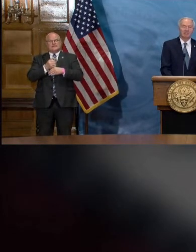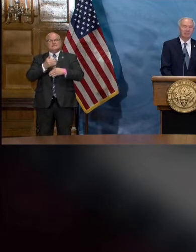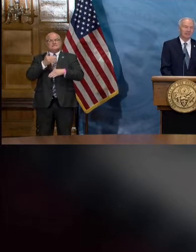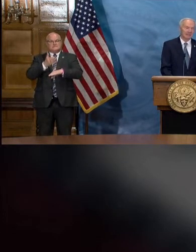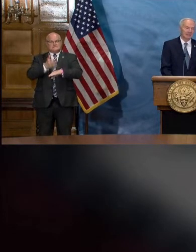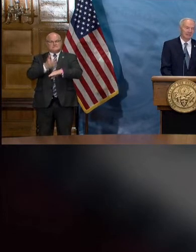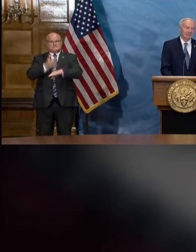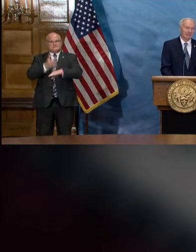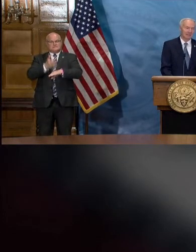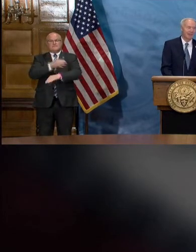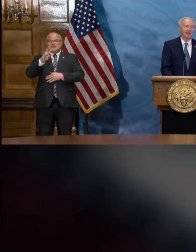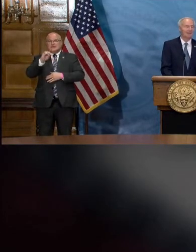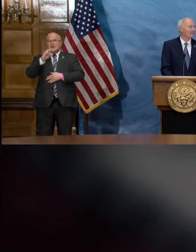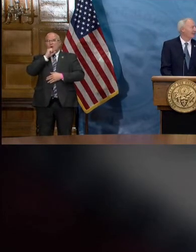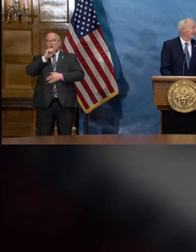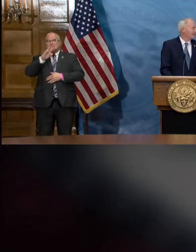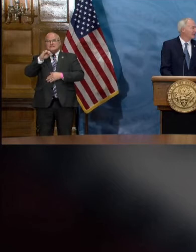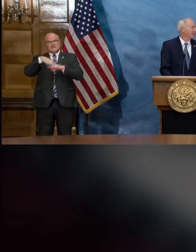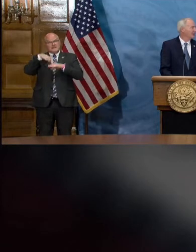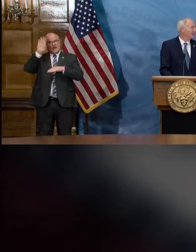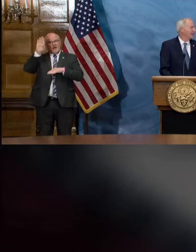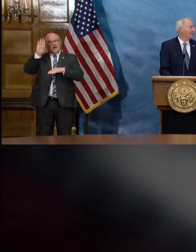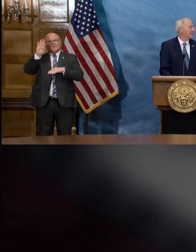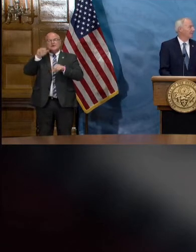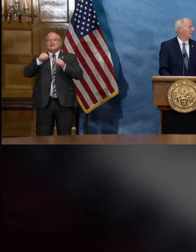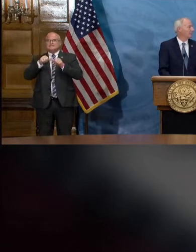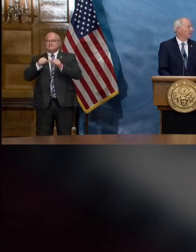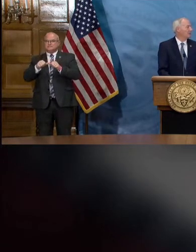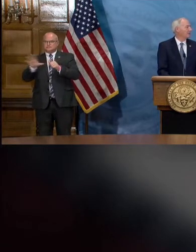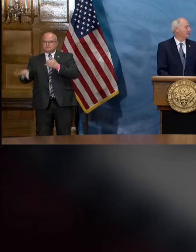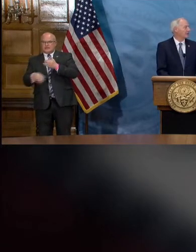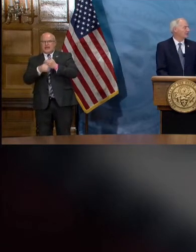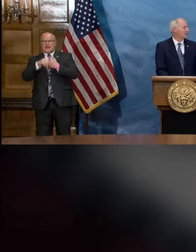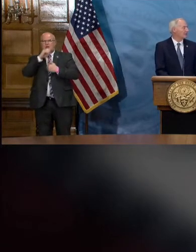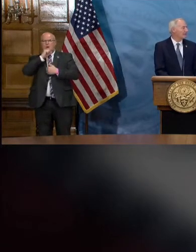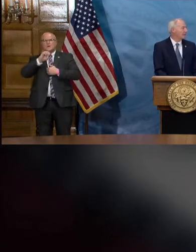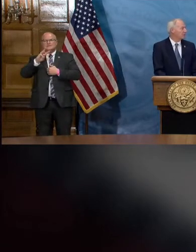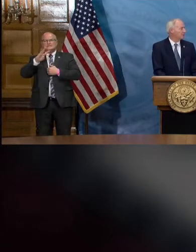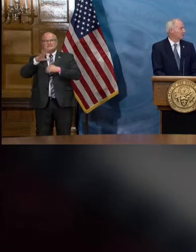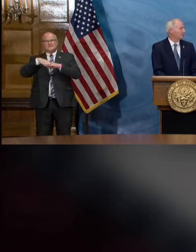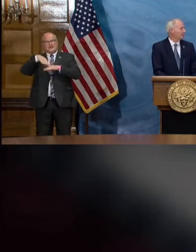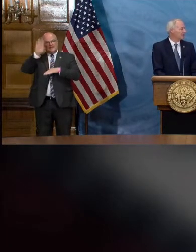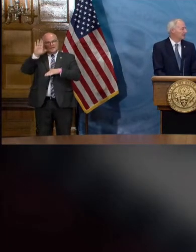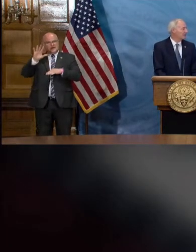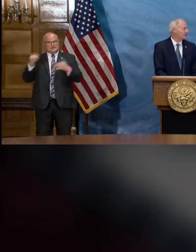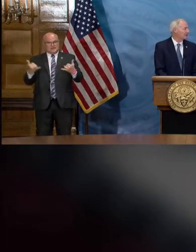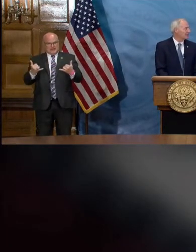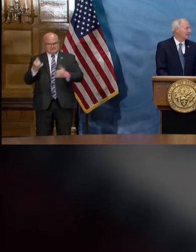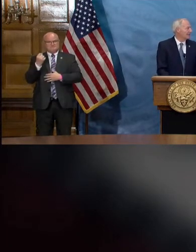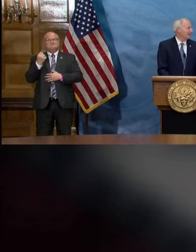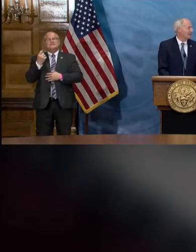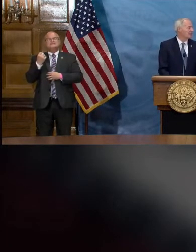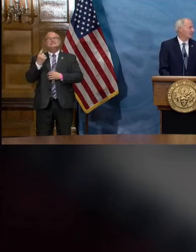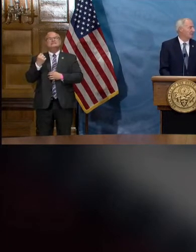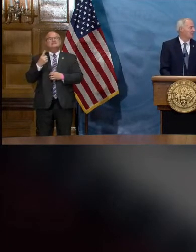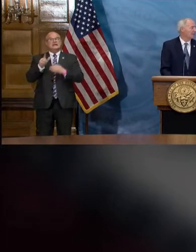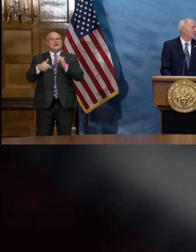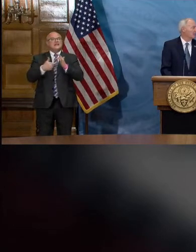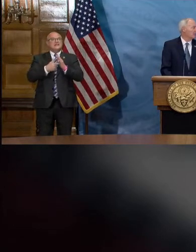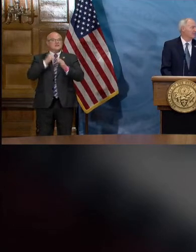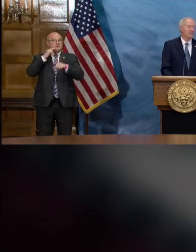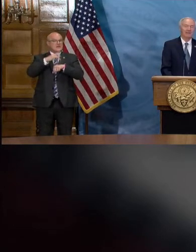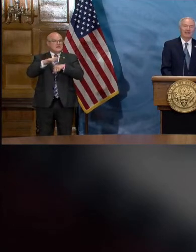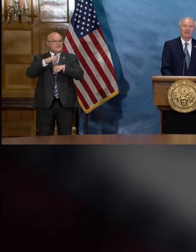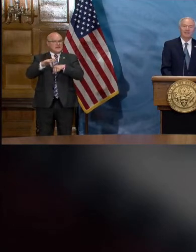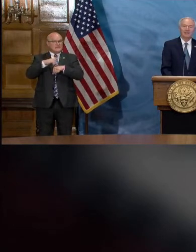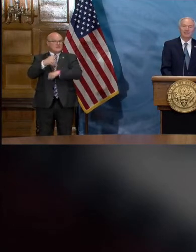70 plus, the lines filled, and we're moving it to 65 plus makes sense. This will be